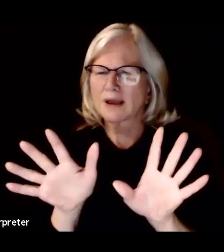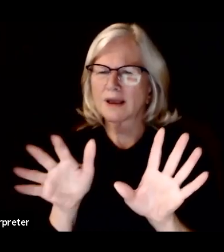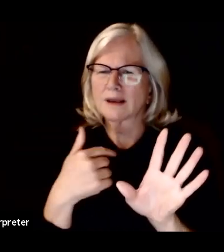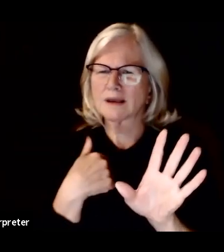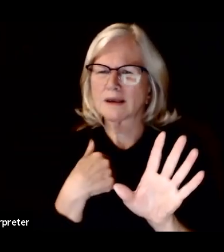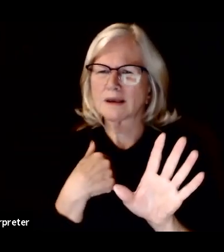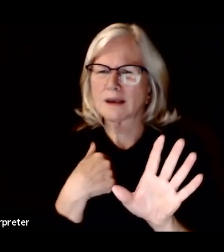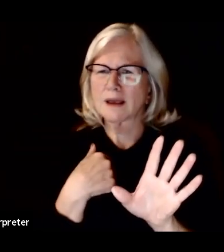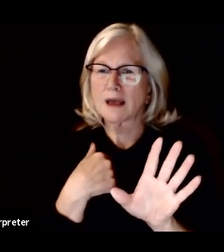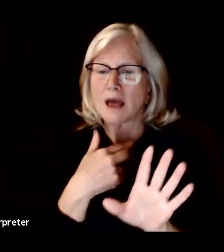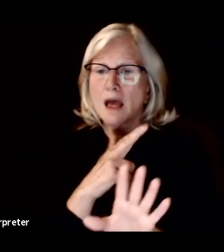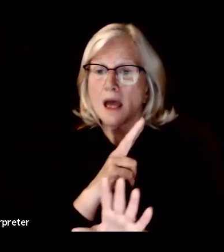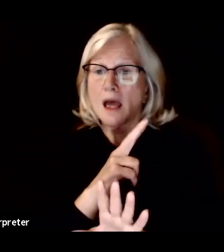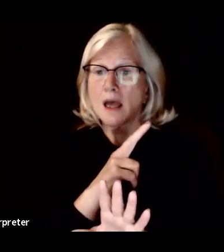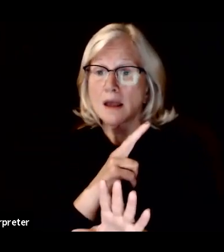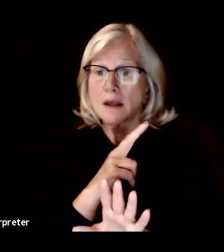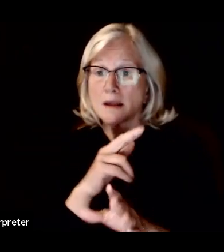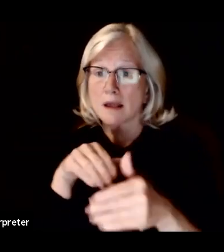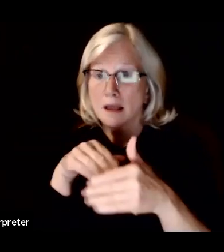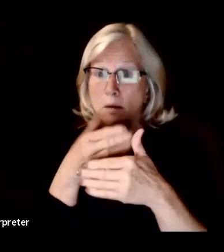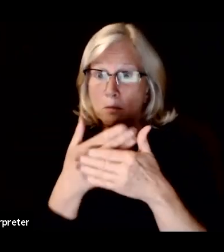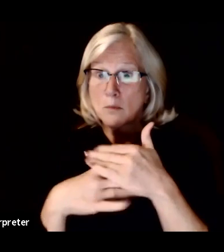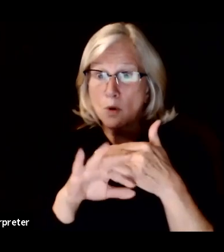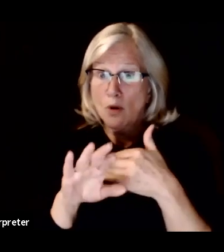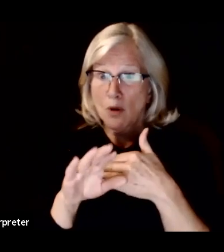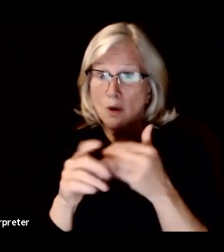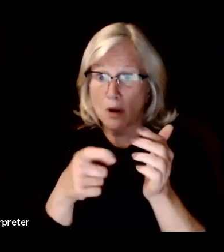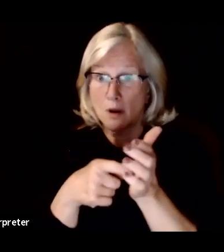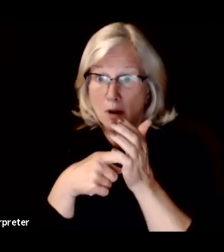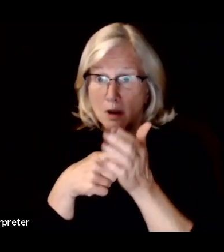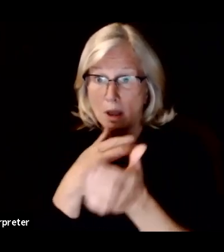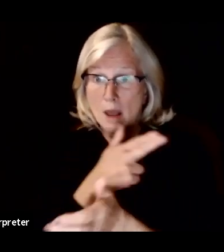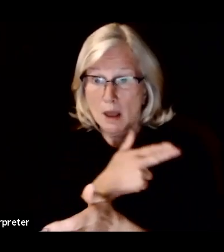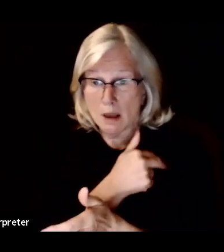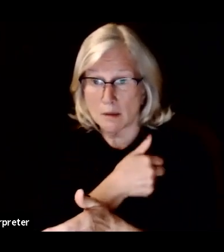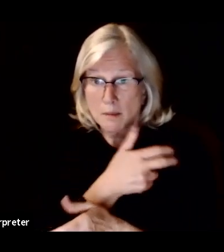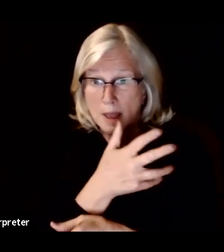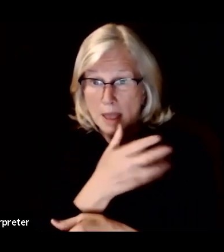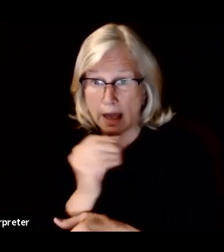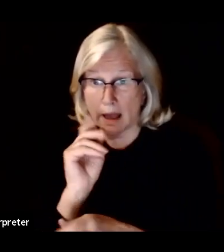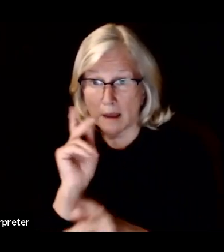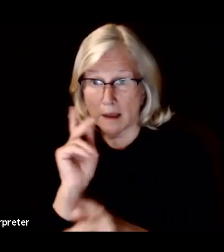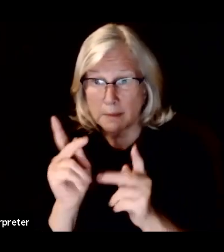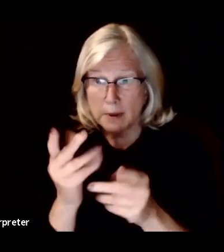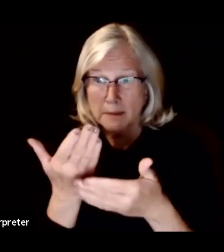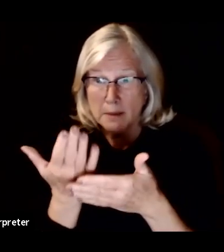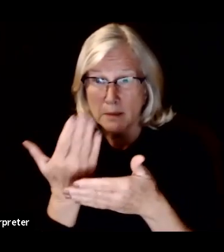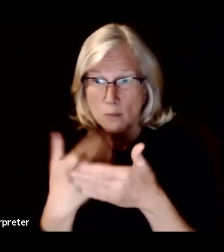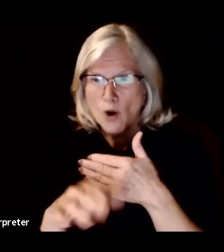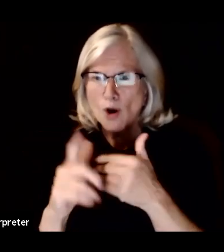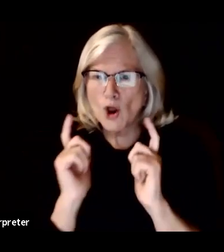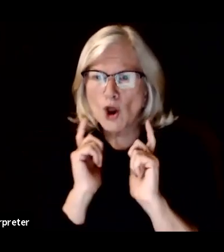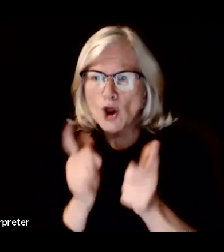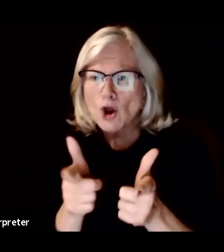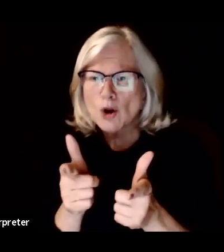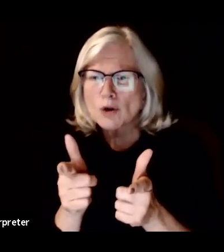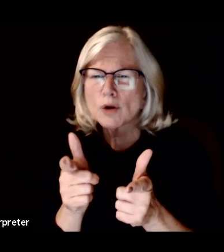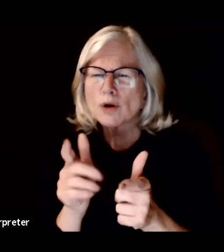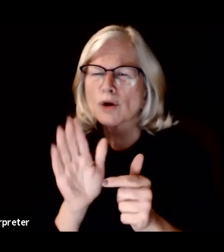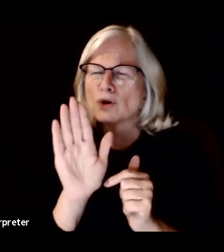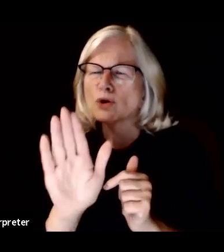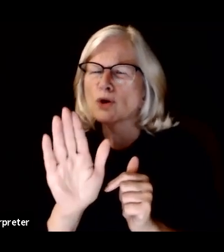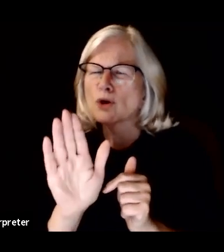deaths. I just wanted to get your reaction to these findings. I know you've been tracking COVID hospitalizations among pregnant women, so maybe you have some